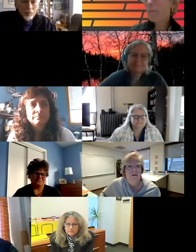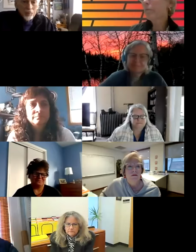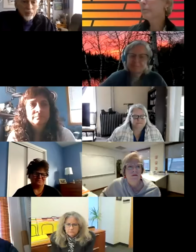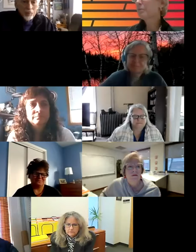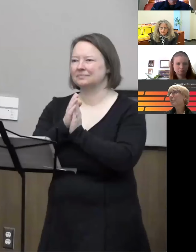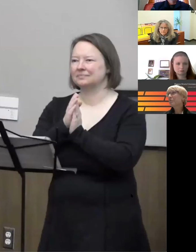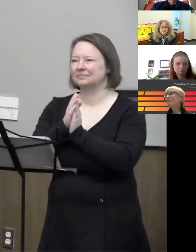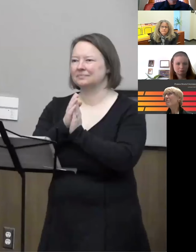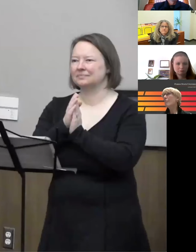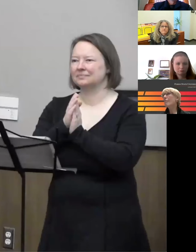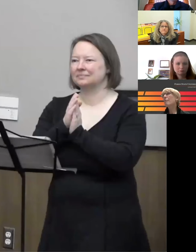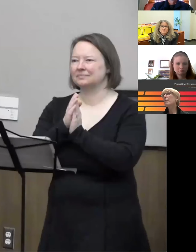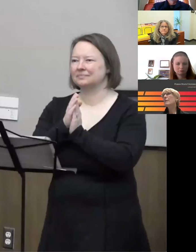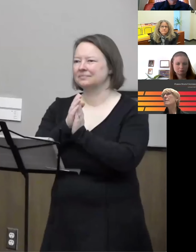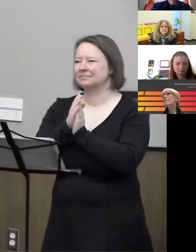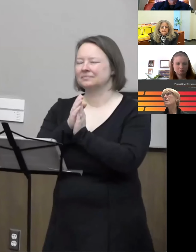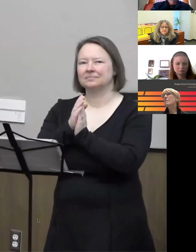video.